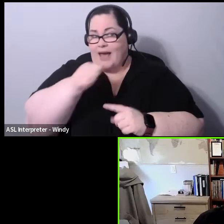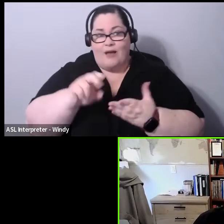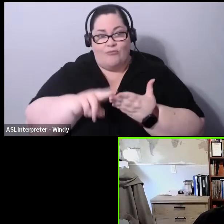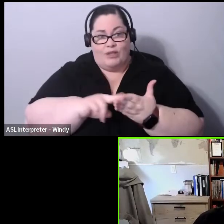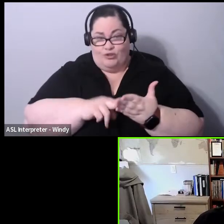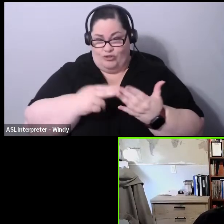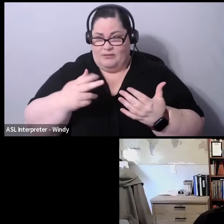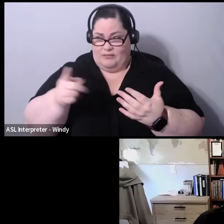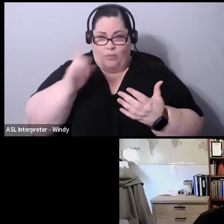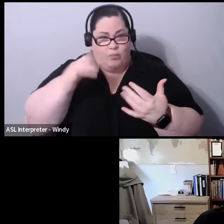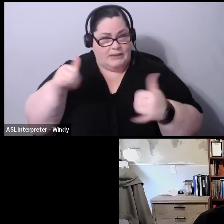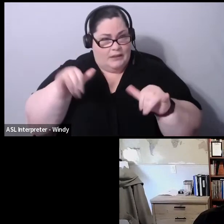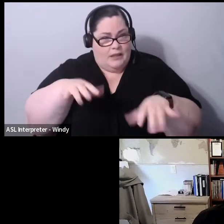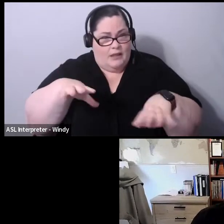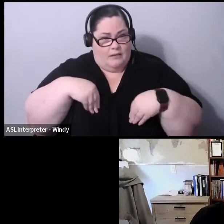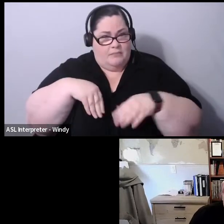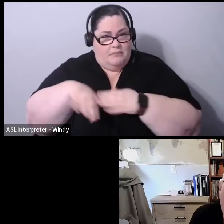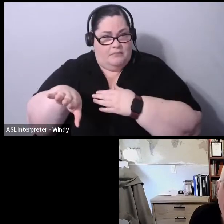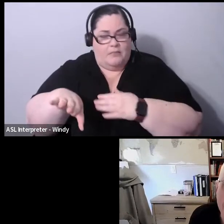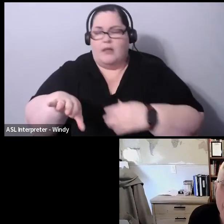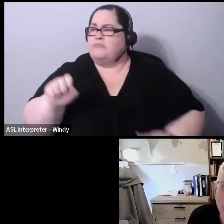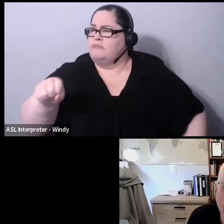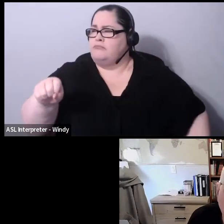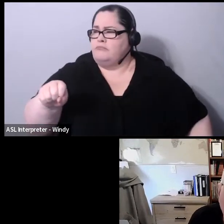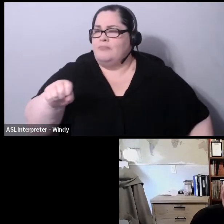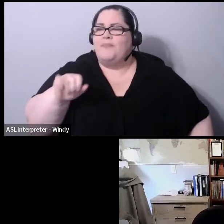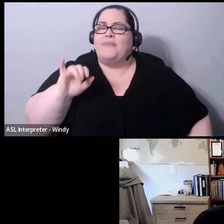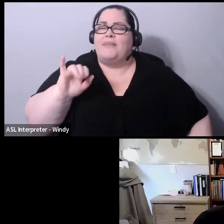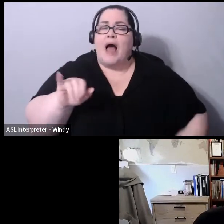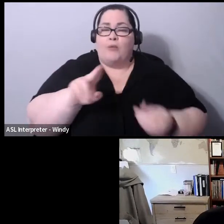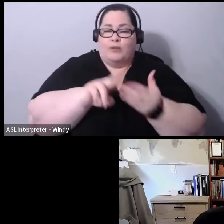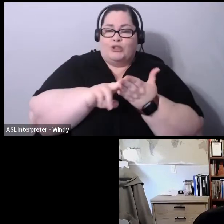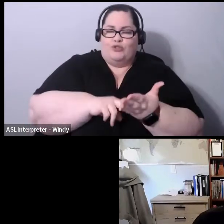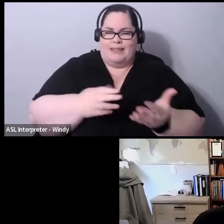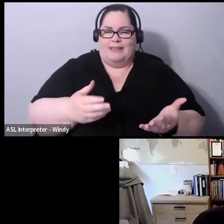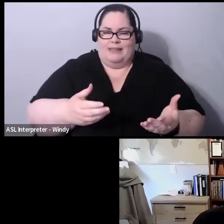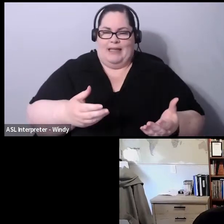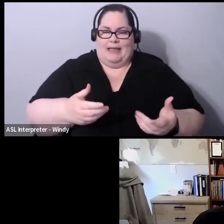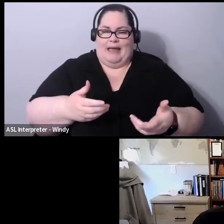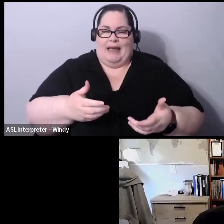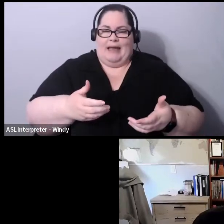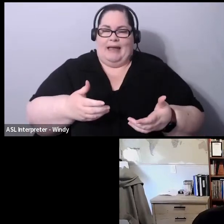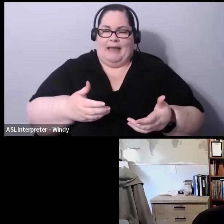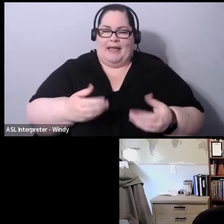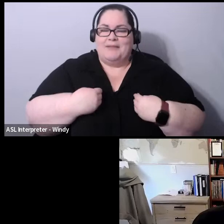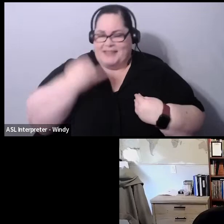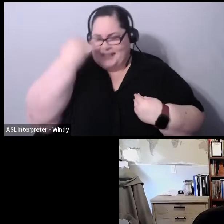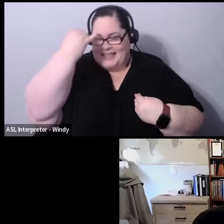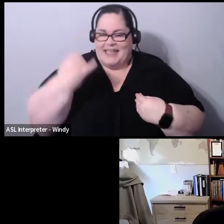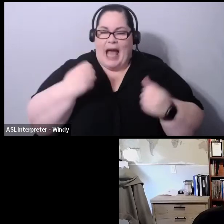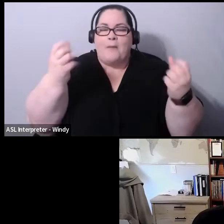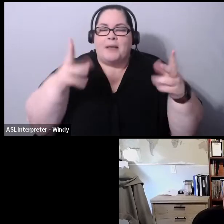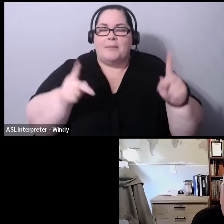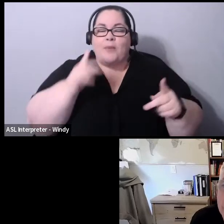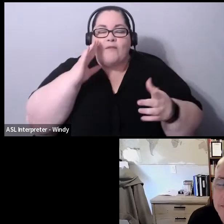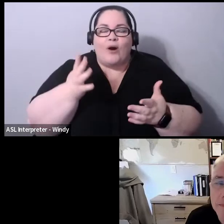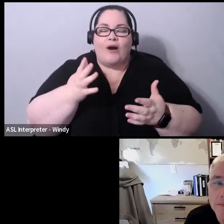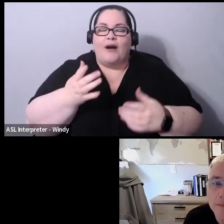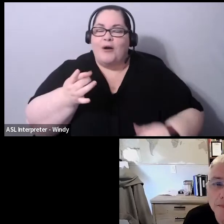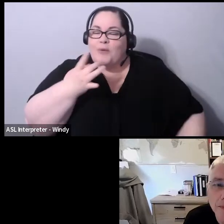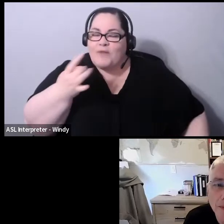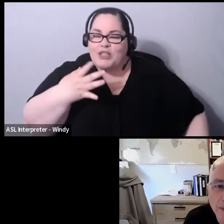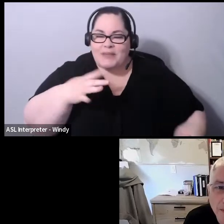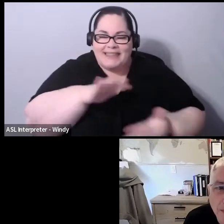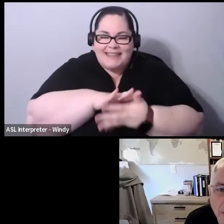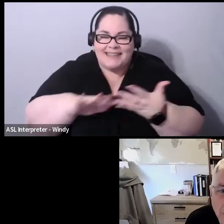get in? Yeah. That just gives us an idea of, we want to have refreshments. So gives us an idea.